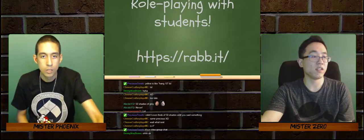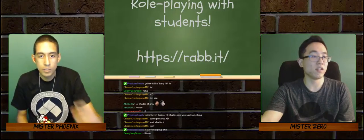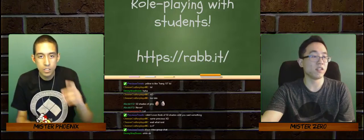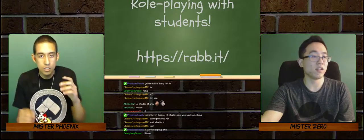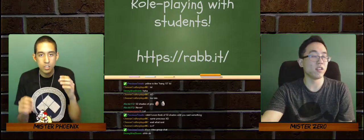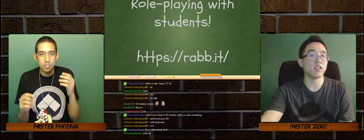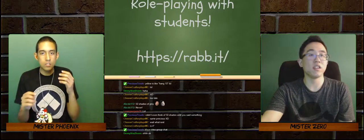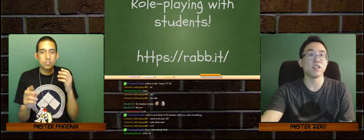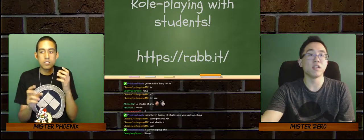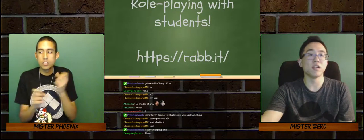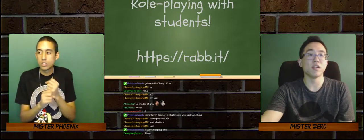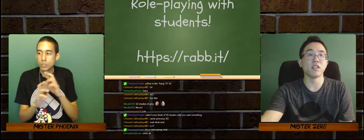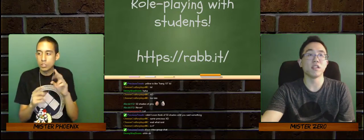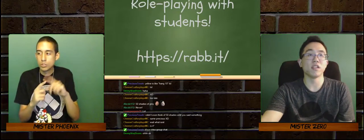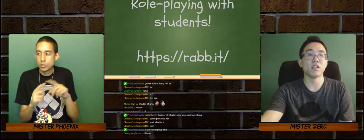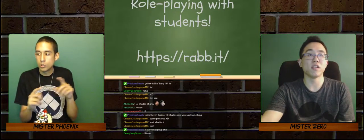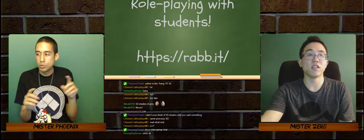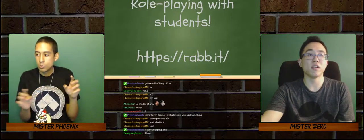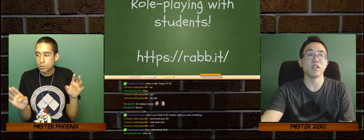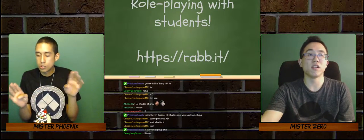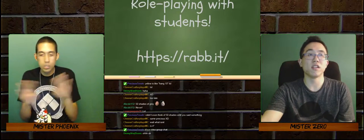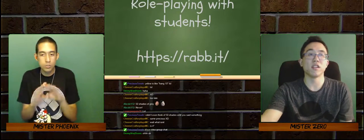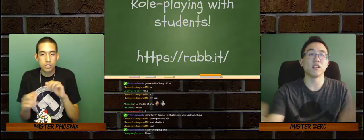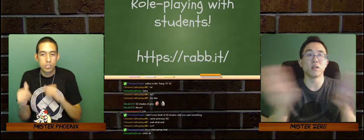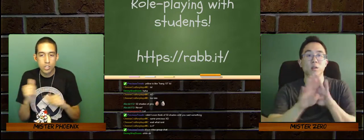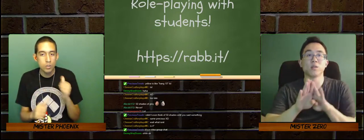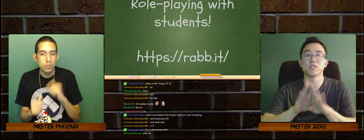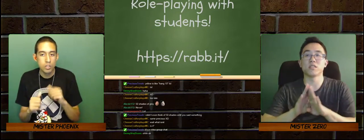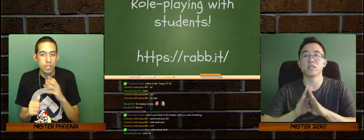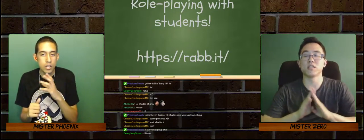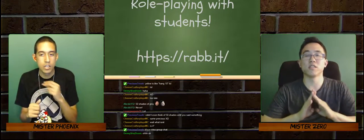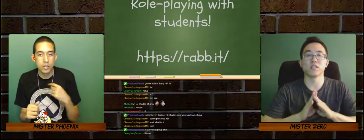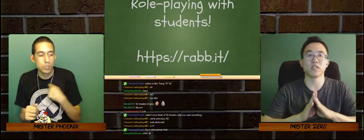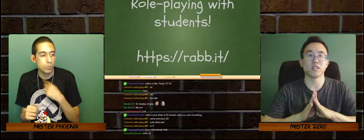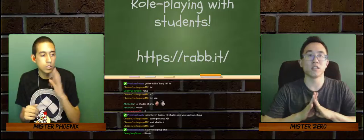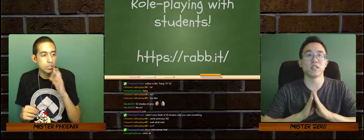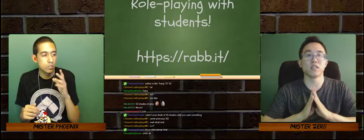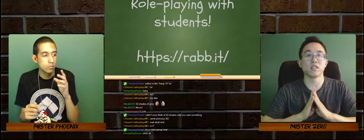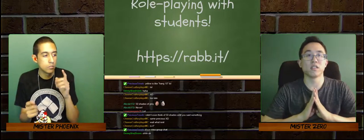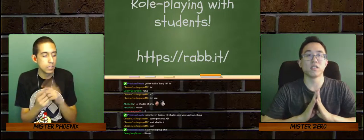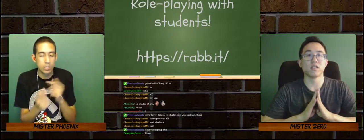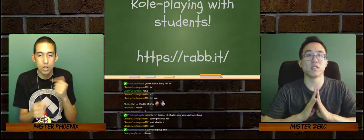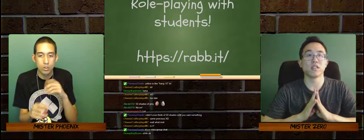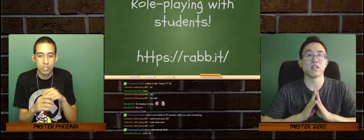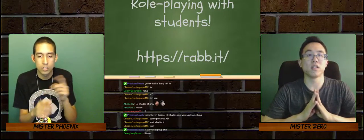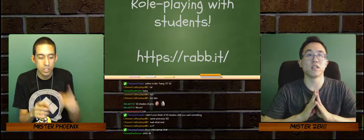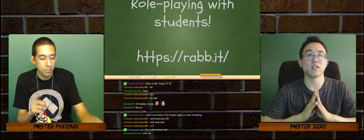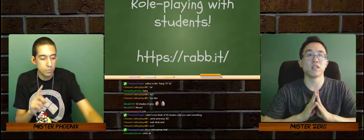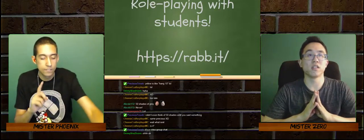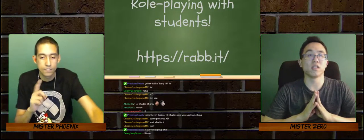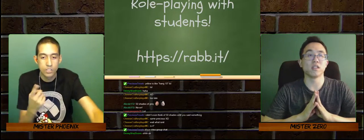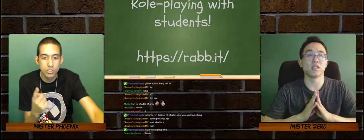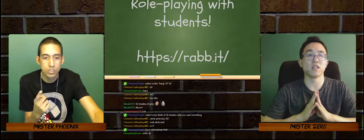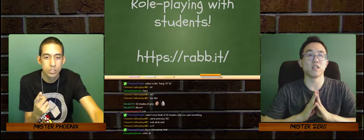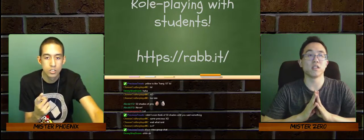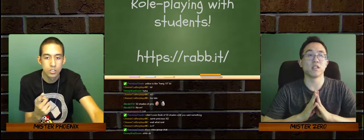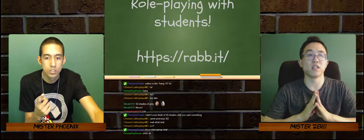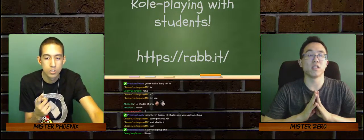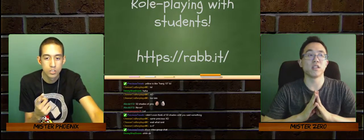let me get ready to close the show and we will meet all in there, but